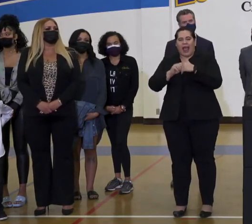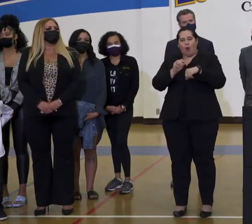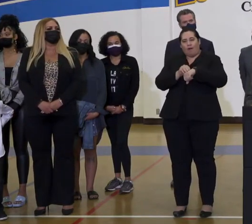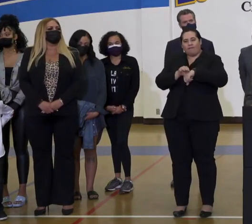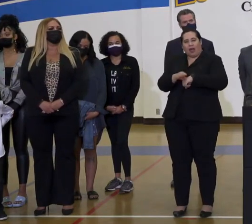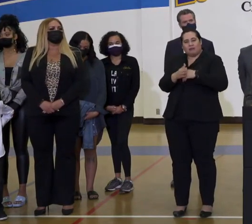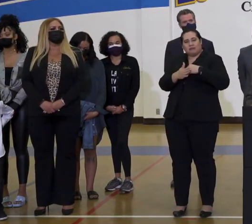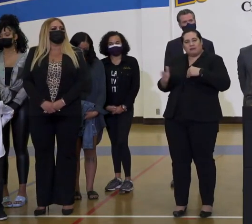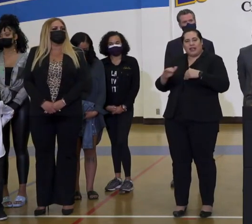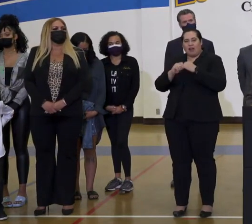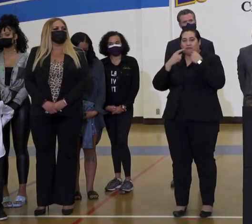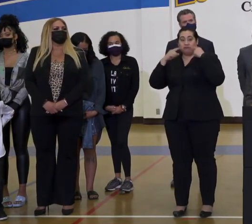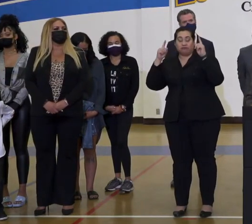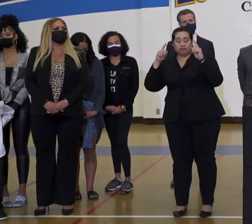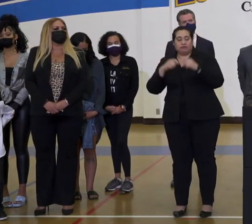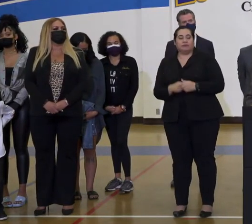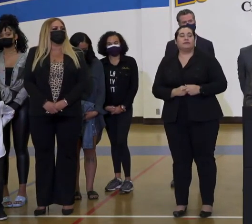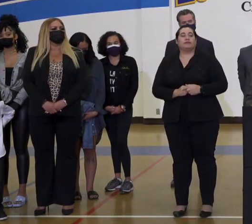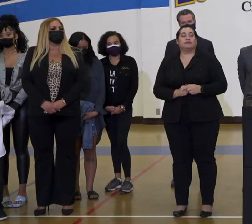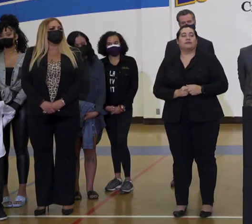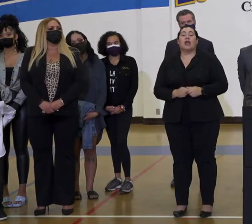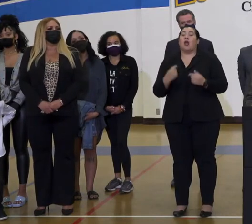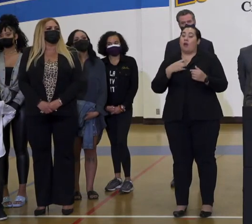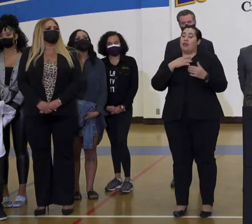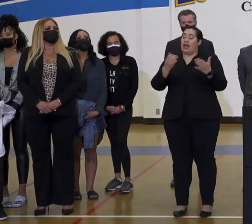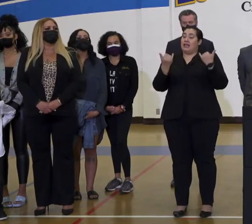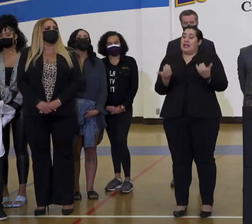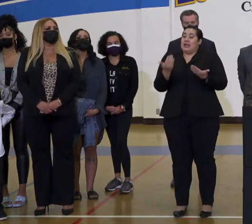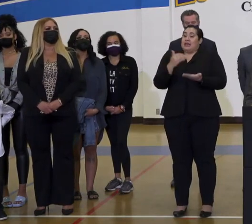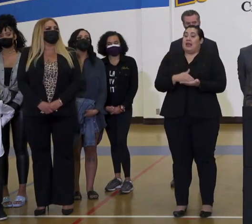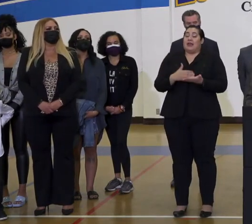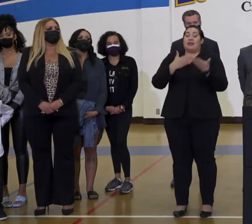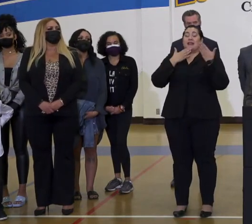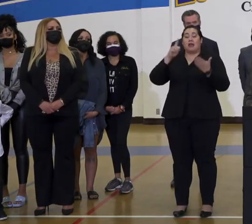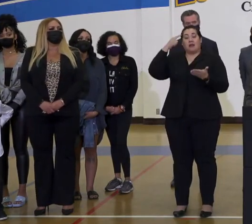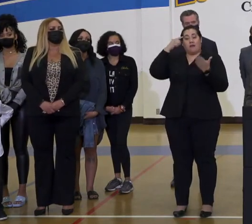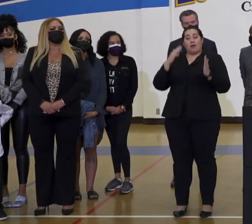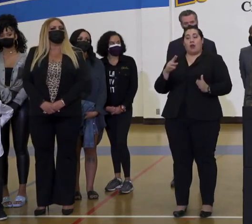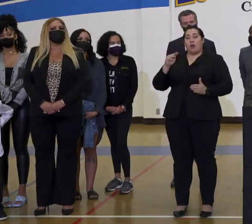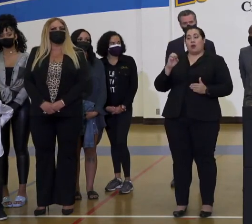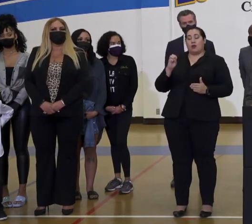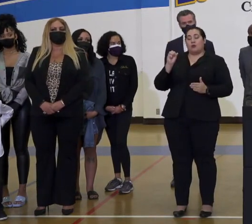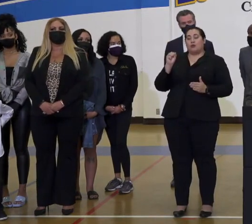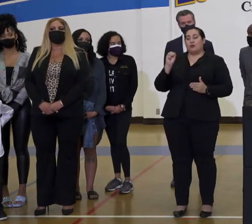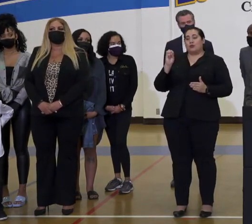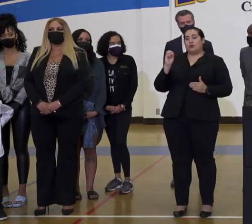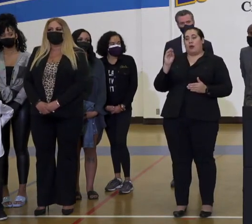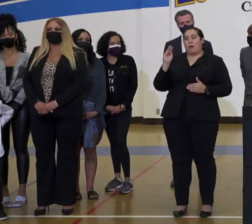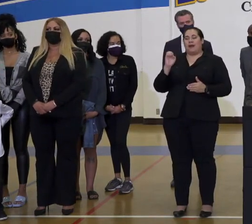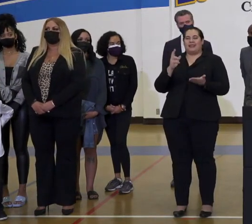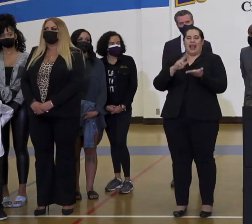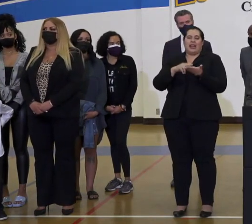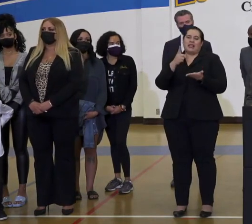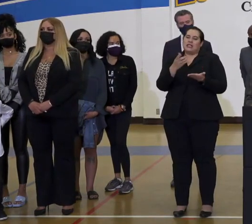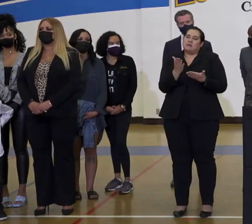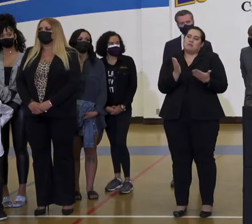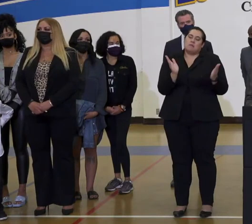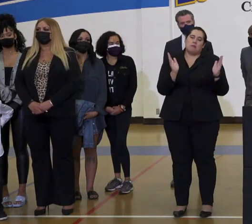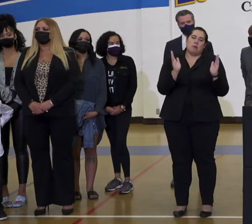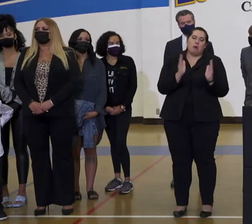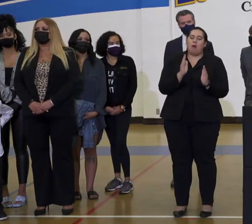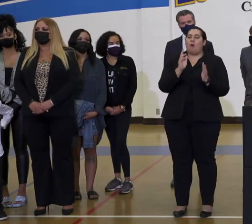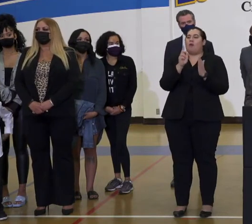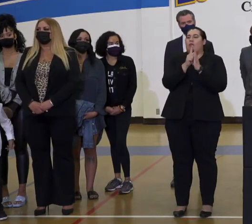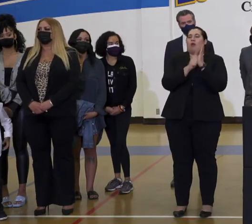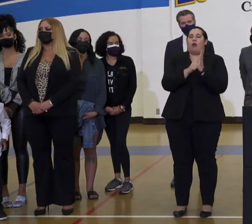effectiveness. I would like to once again thank Governor Newsom for signing this timely piece of legislation into